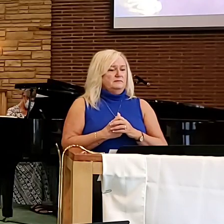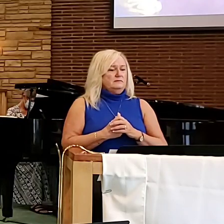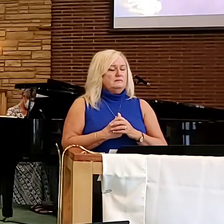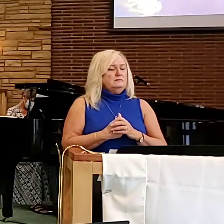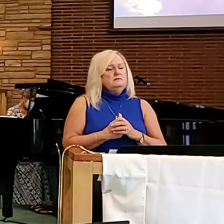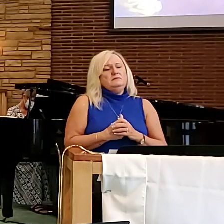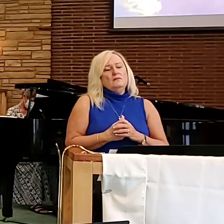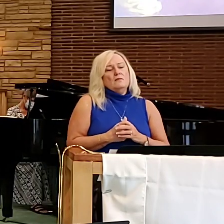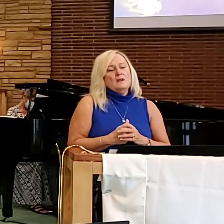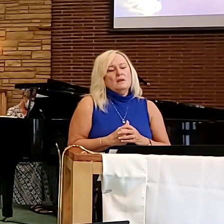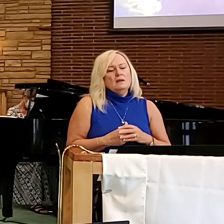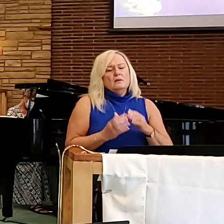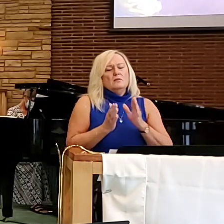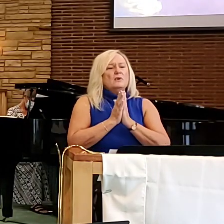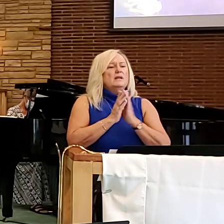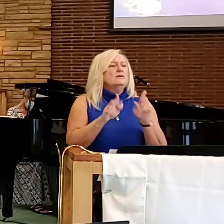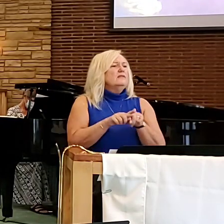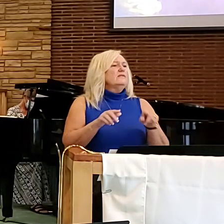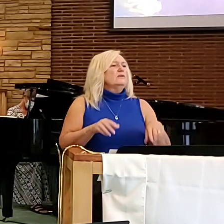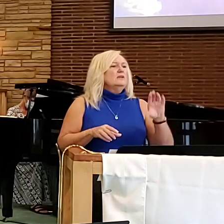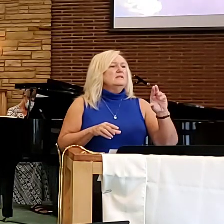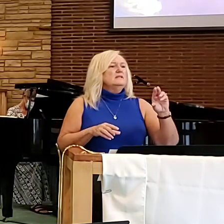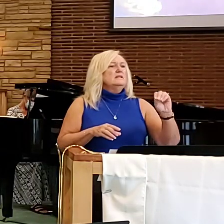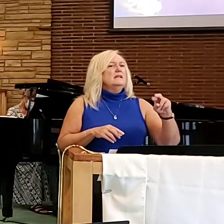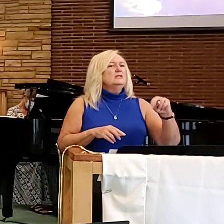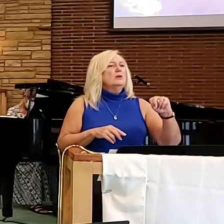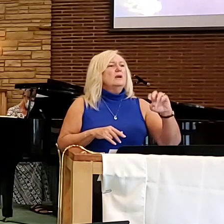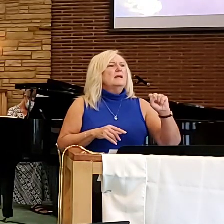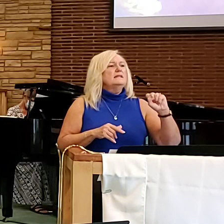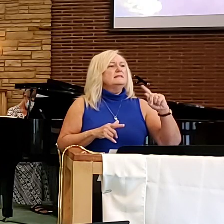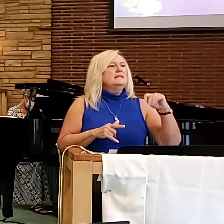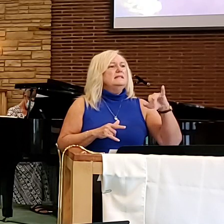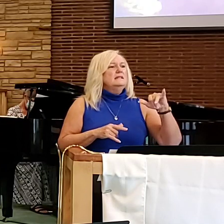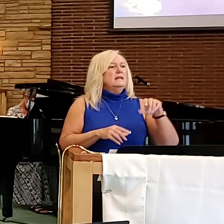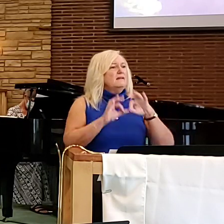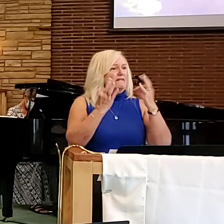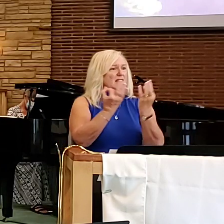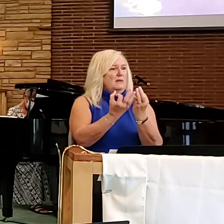Hear us as we pray too for Christy and her family.